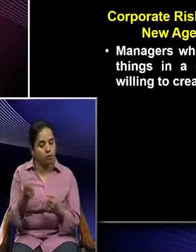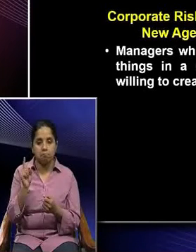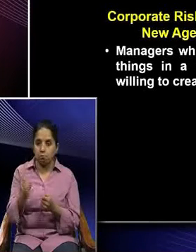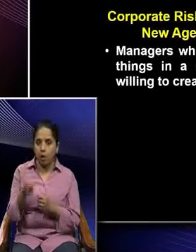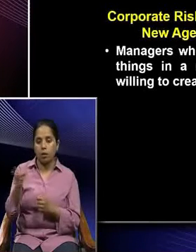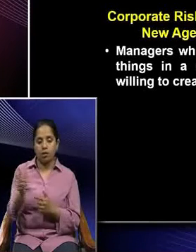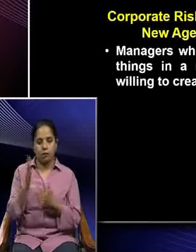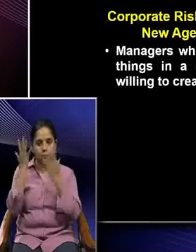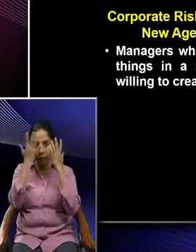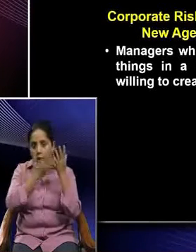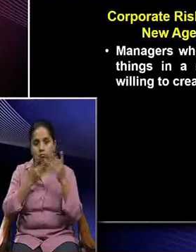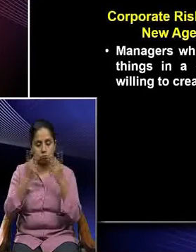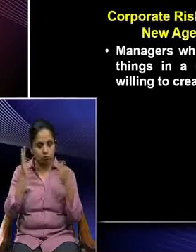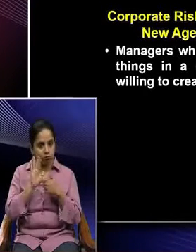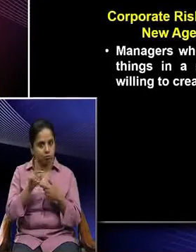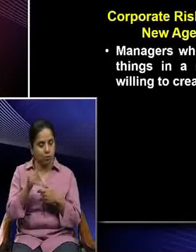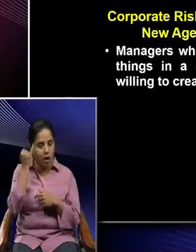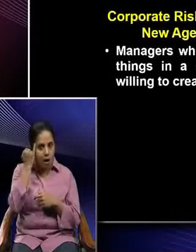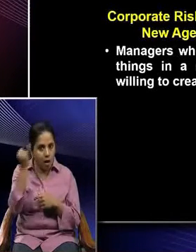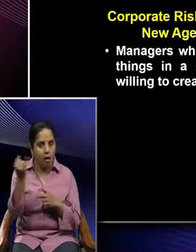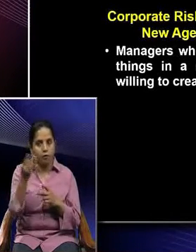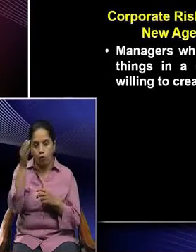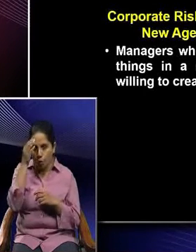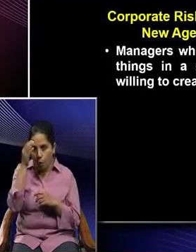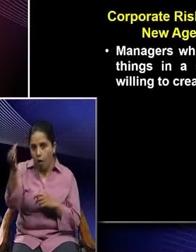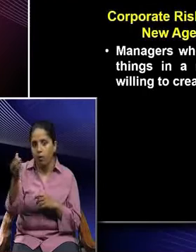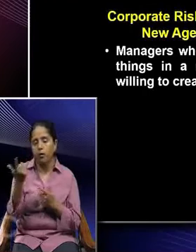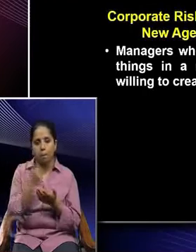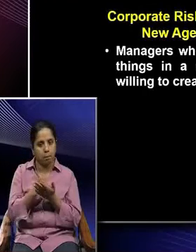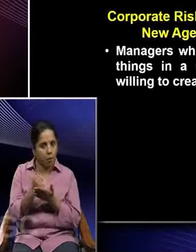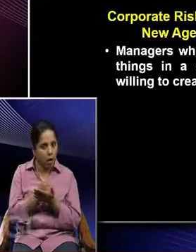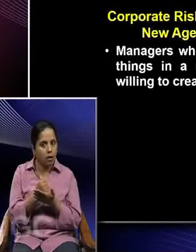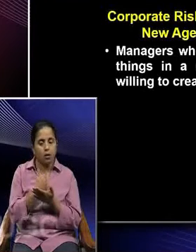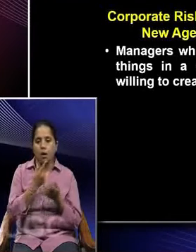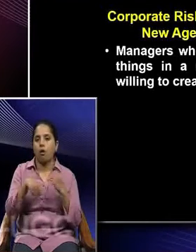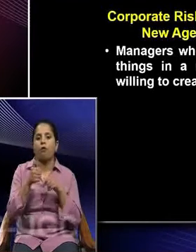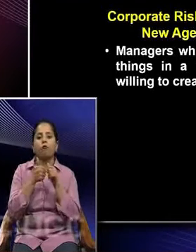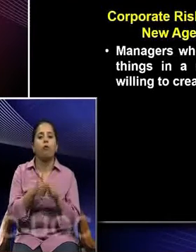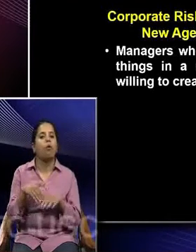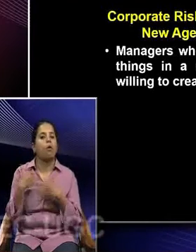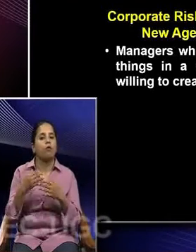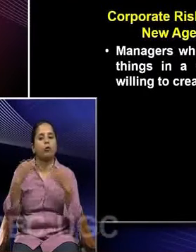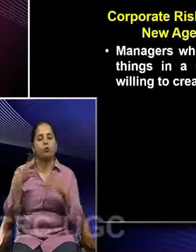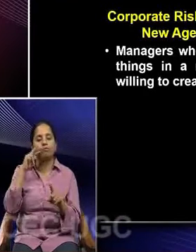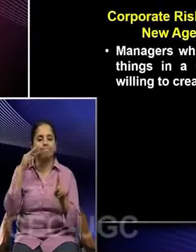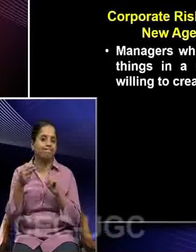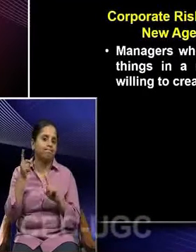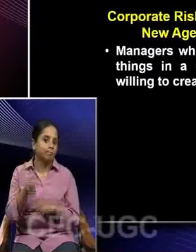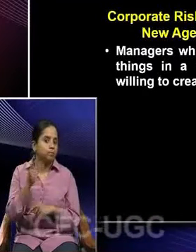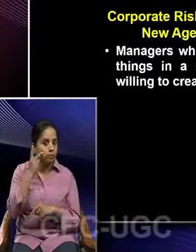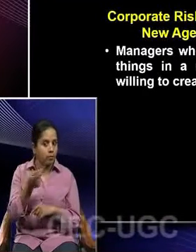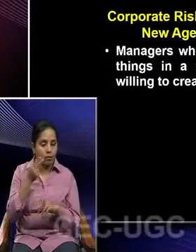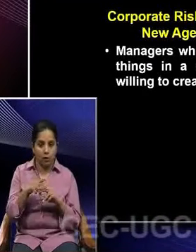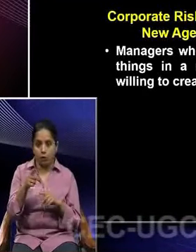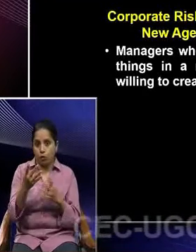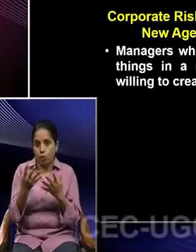look at those ideas, those concepts, those practices which we are following from a new perspective. And if you are